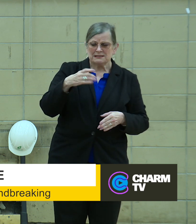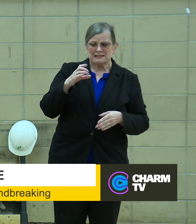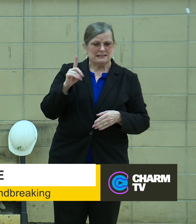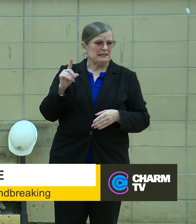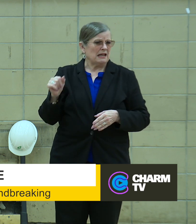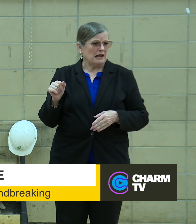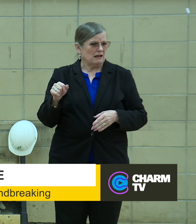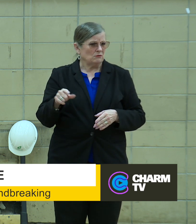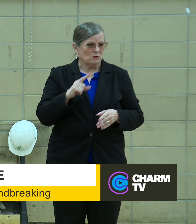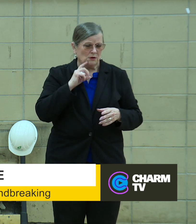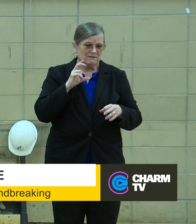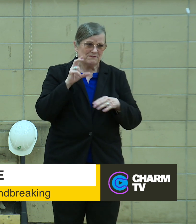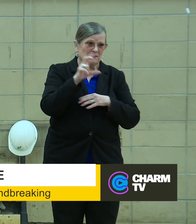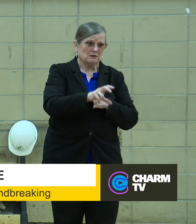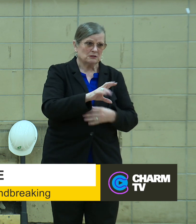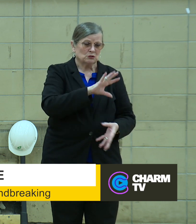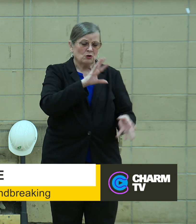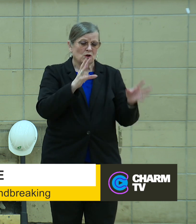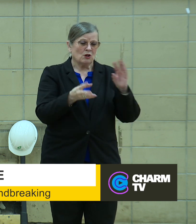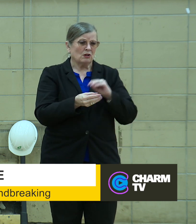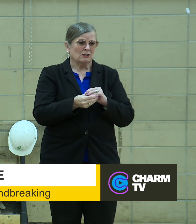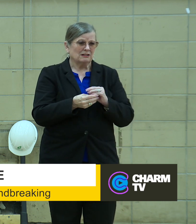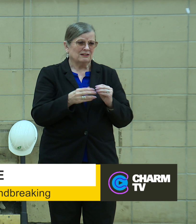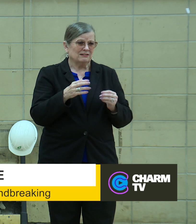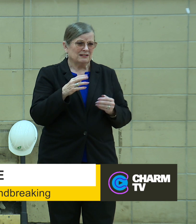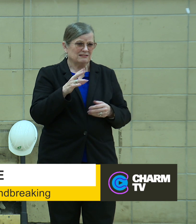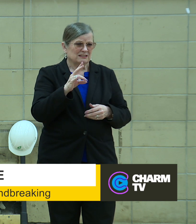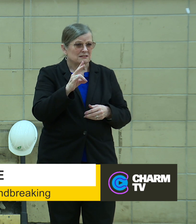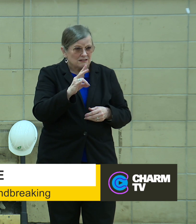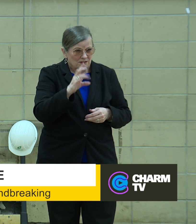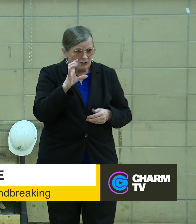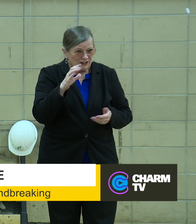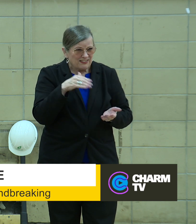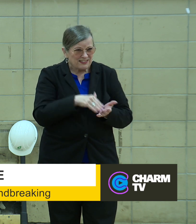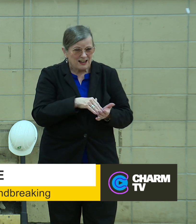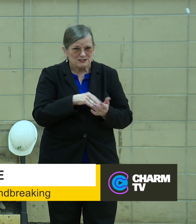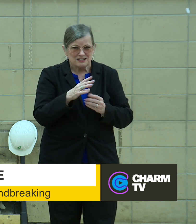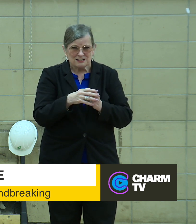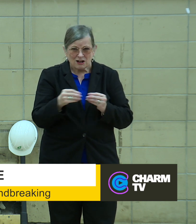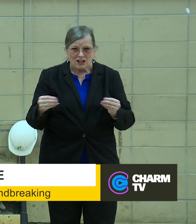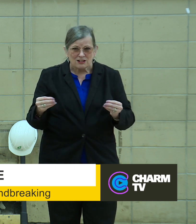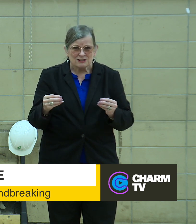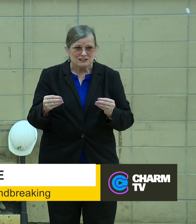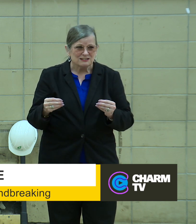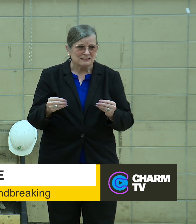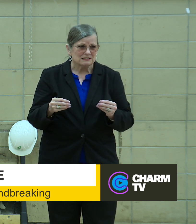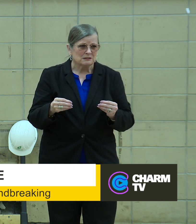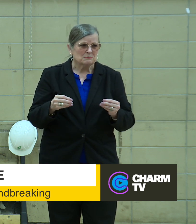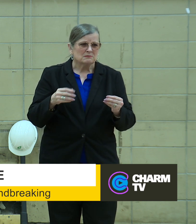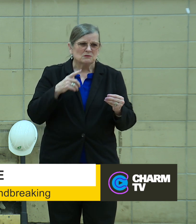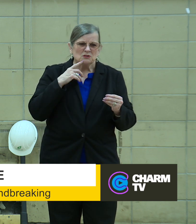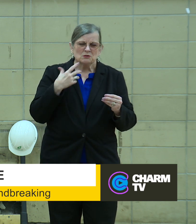totaling nearly $700,000 to an improvement to a much needed recreational center. And I know